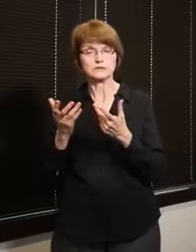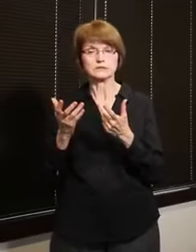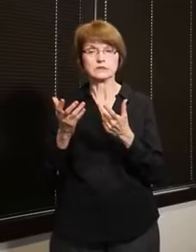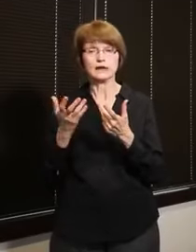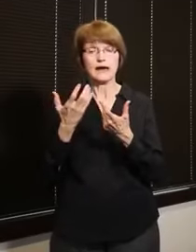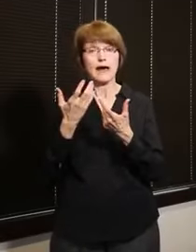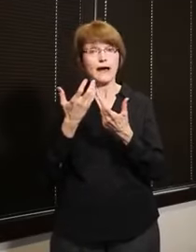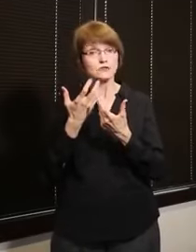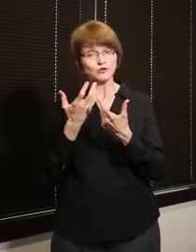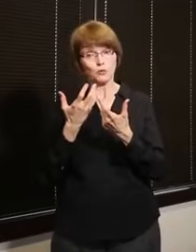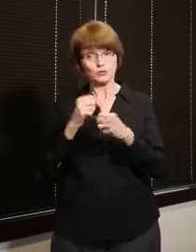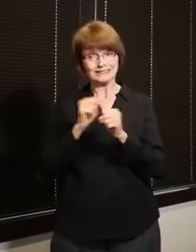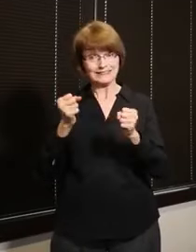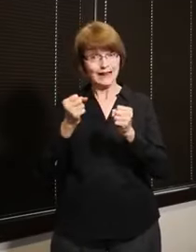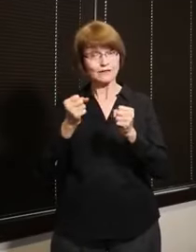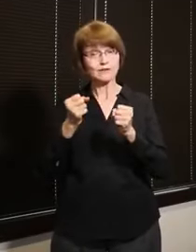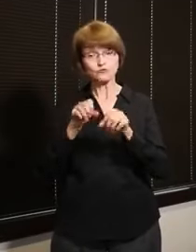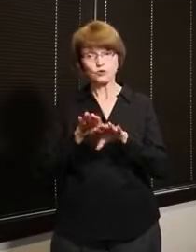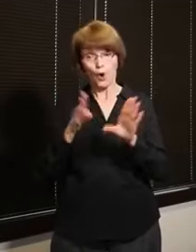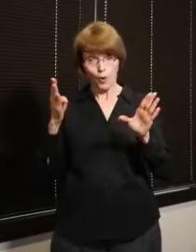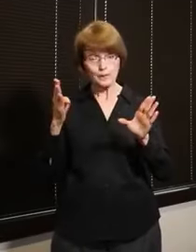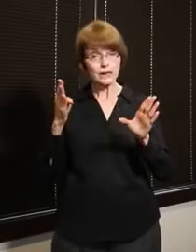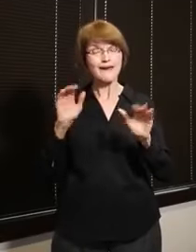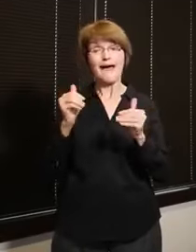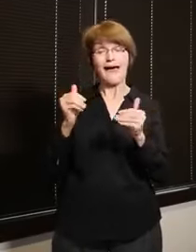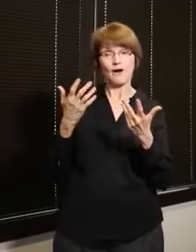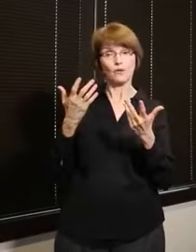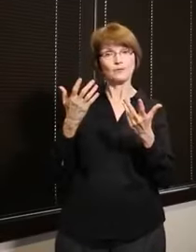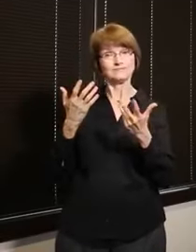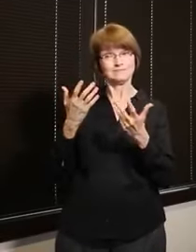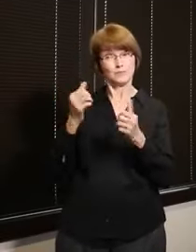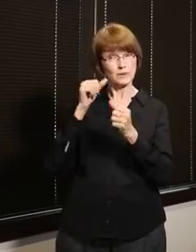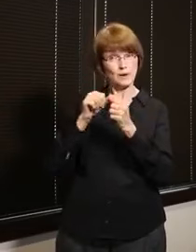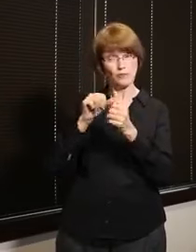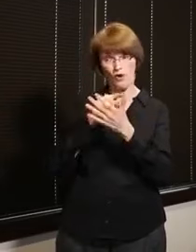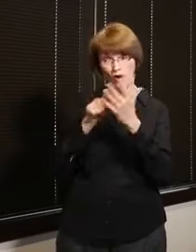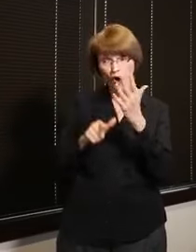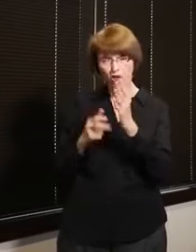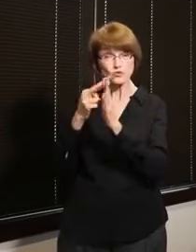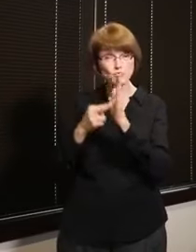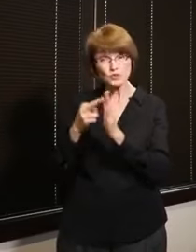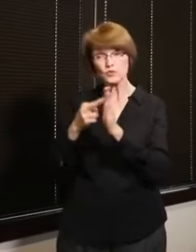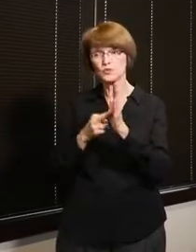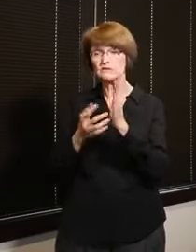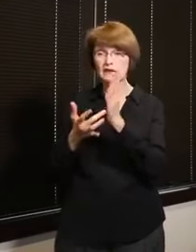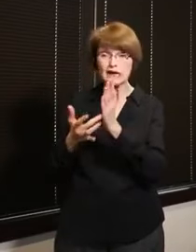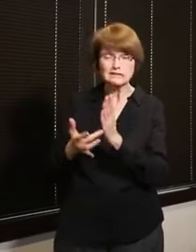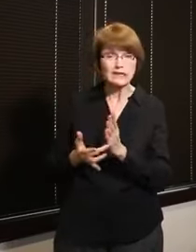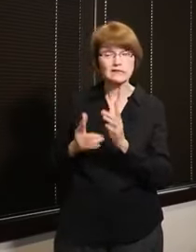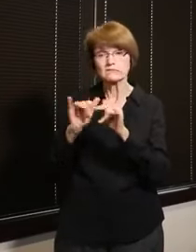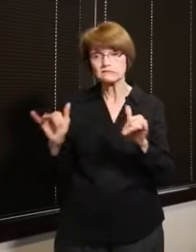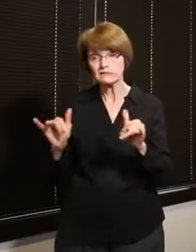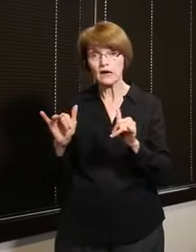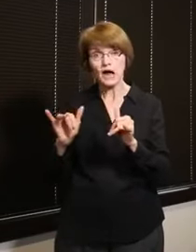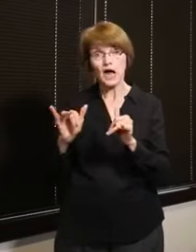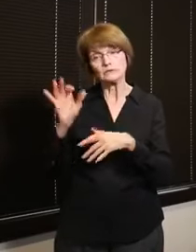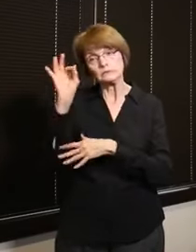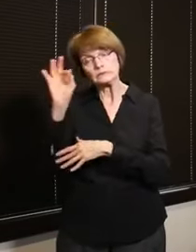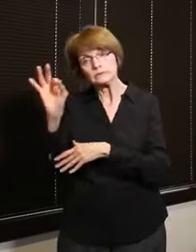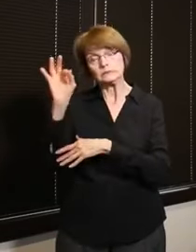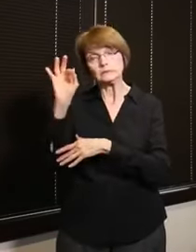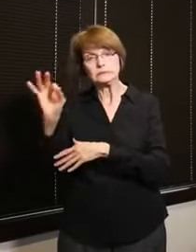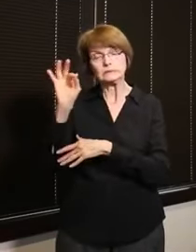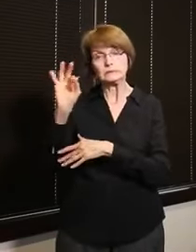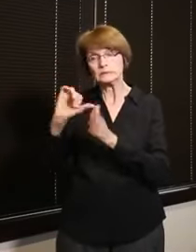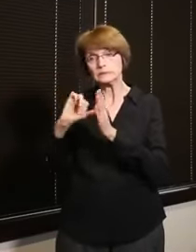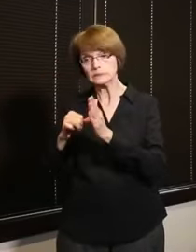to reopen is if everybody practices all of those techniques and things that we've been preaching in